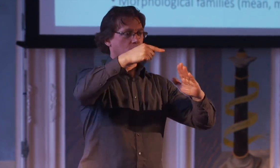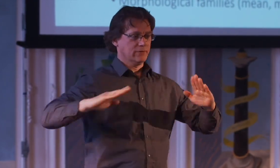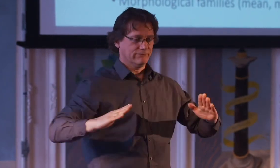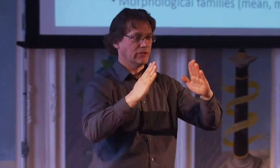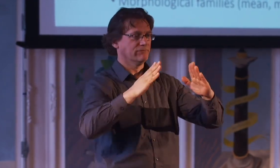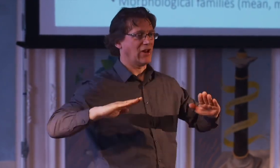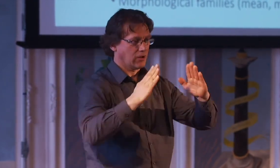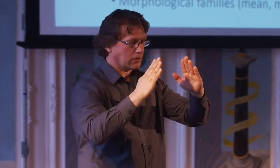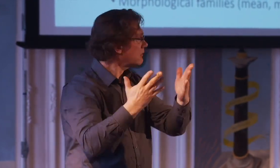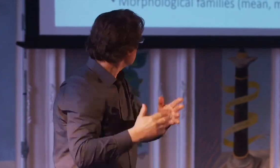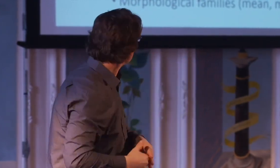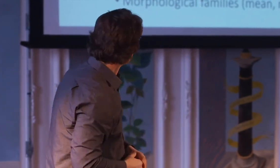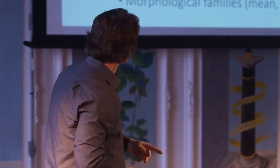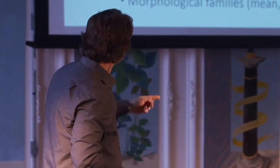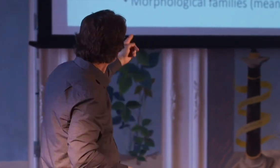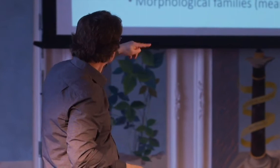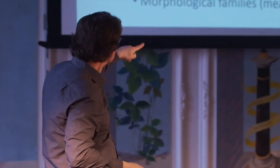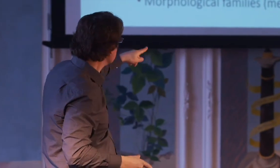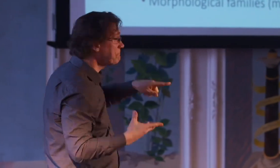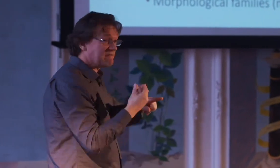You can see it's a mountain that isn't complete. It's got a hole at the top.